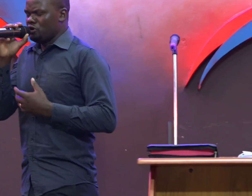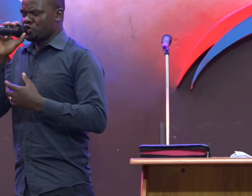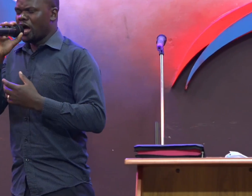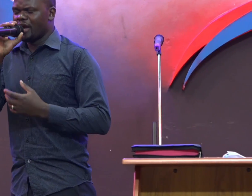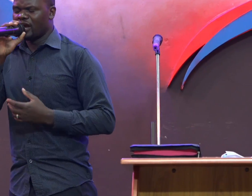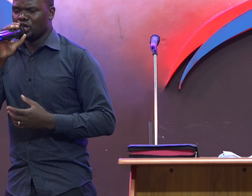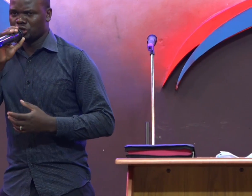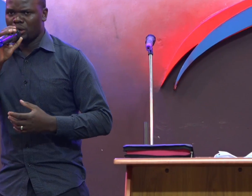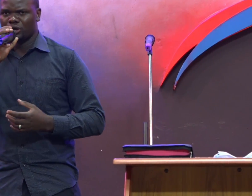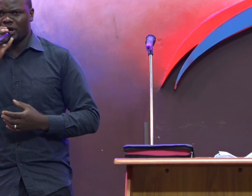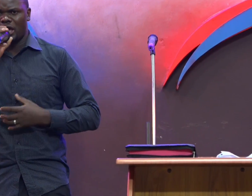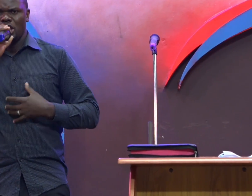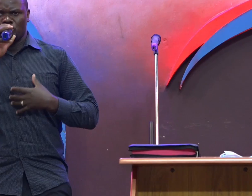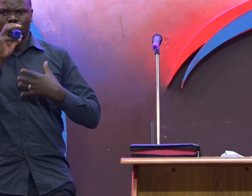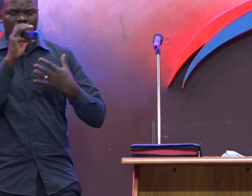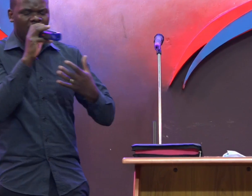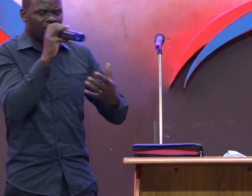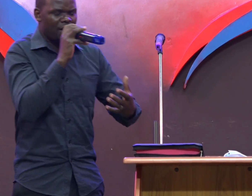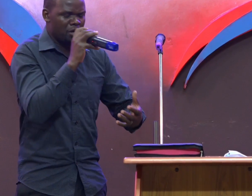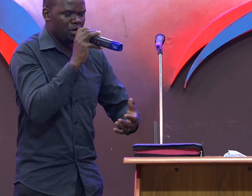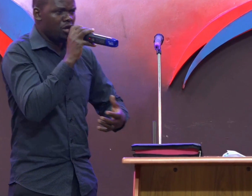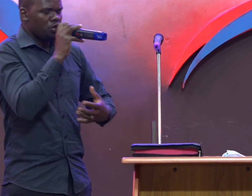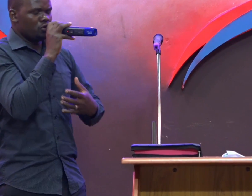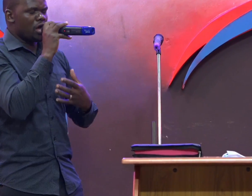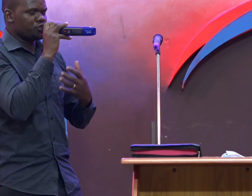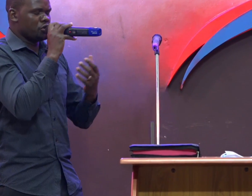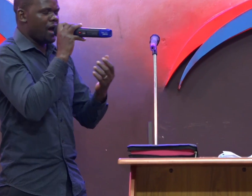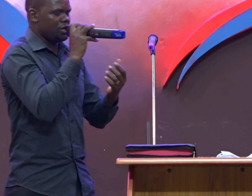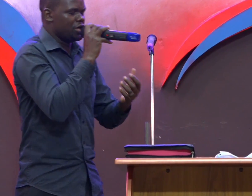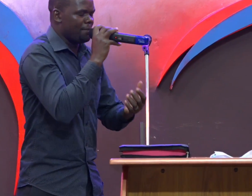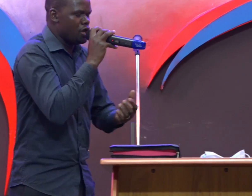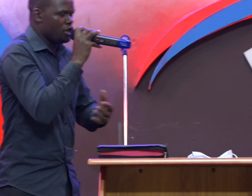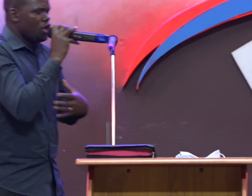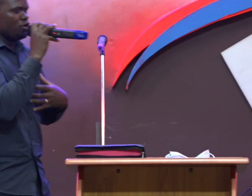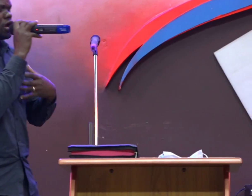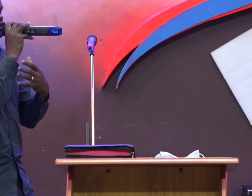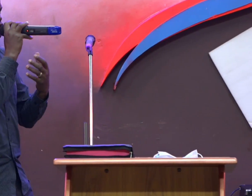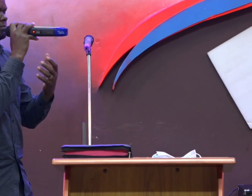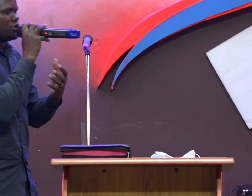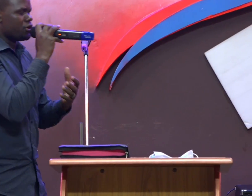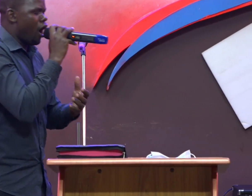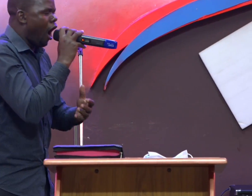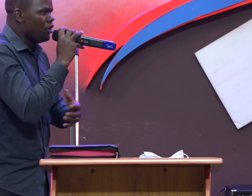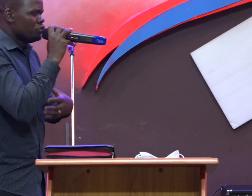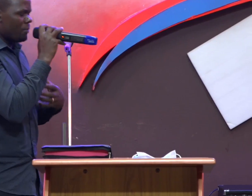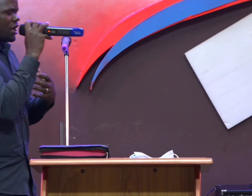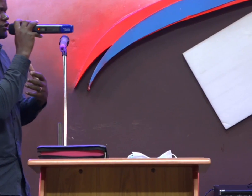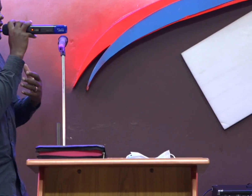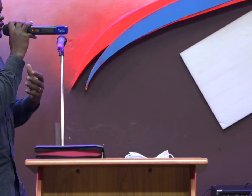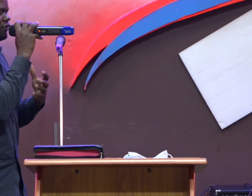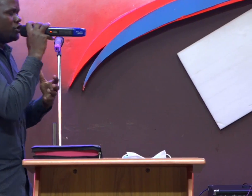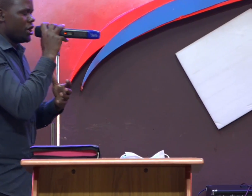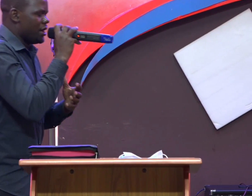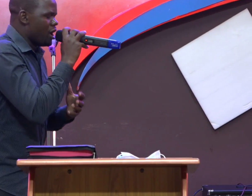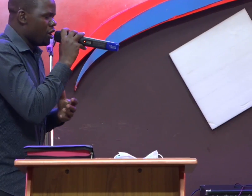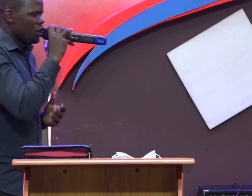being. Recharge every King of glory. You deliver me. You rescue my inner being. You rescue my soul from the